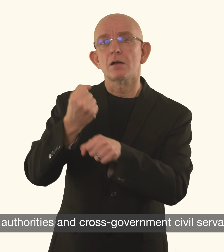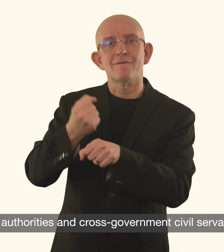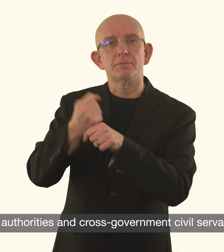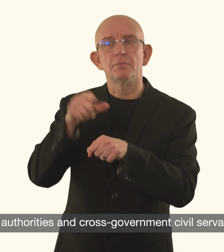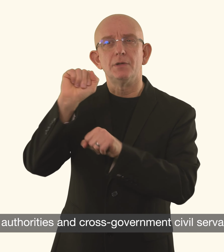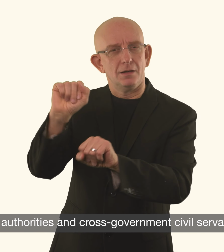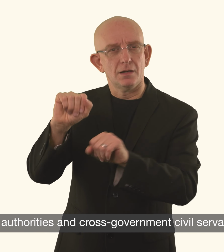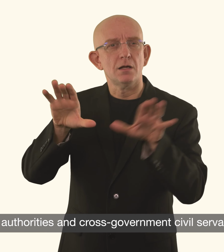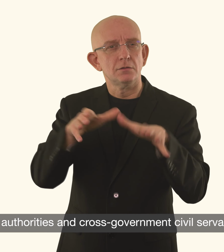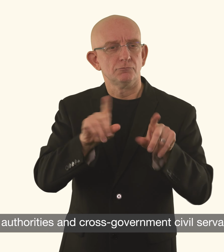servants.